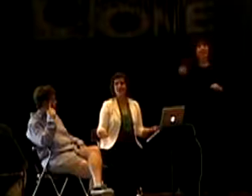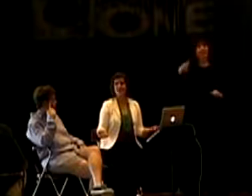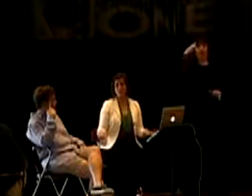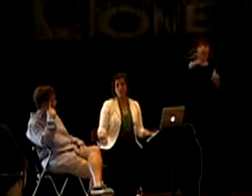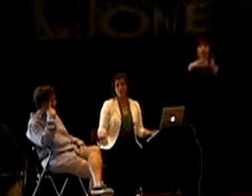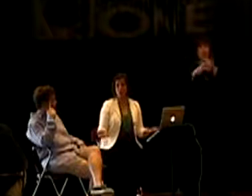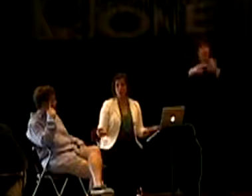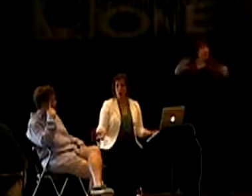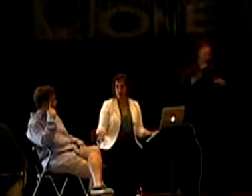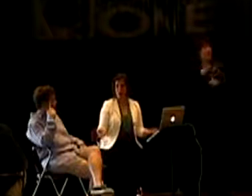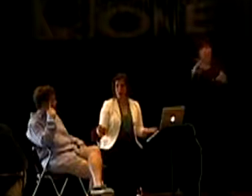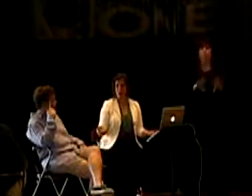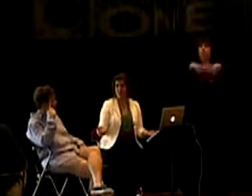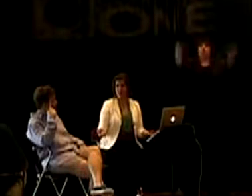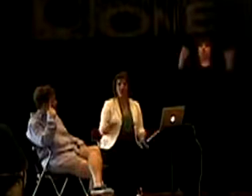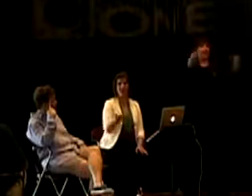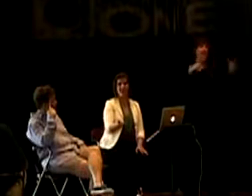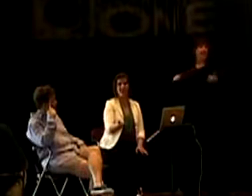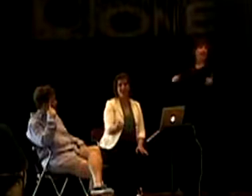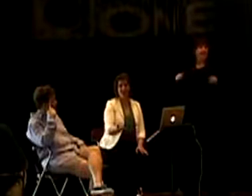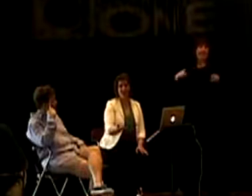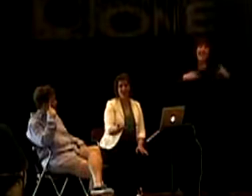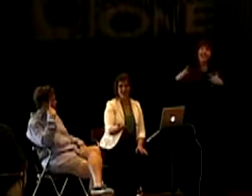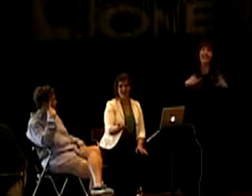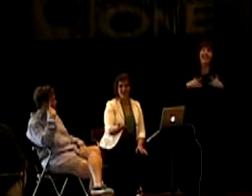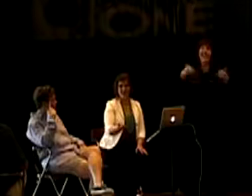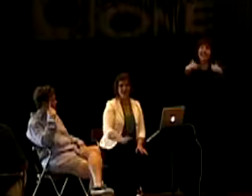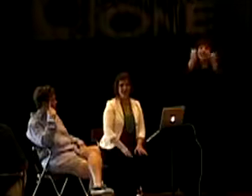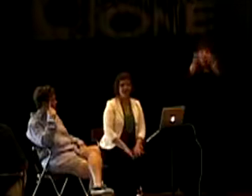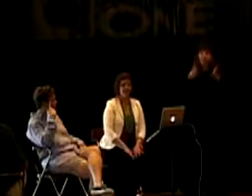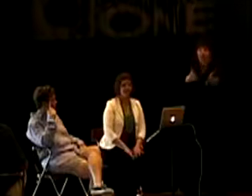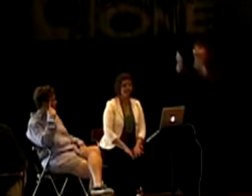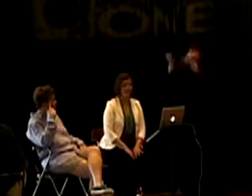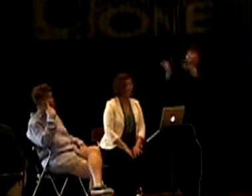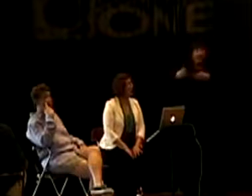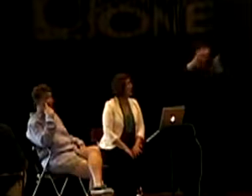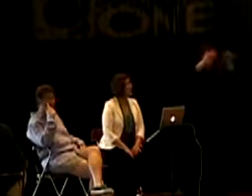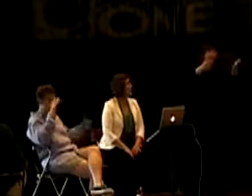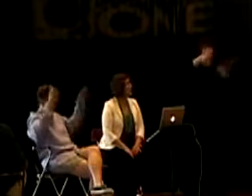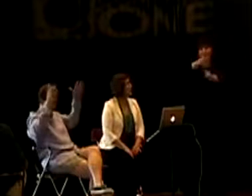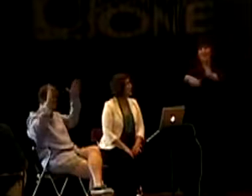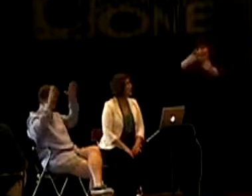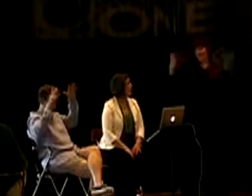excited to be here with all of you in the room and online. So,